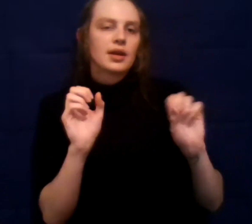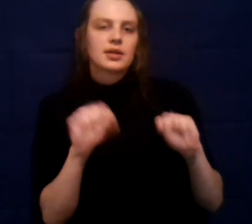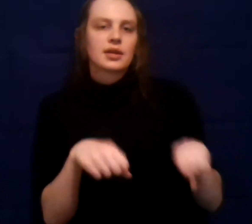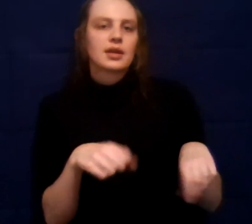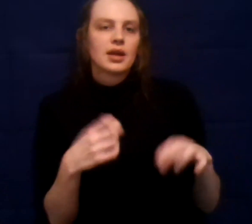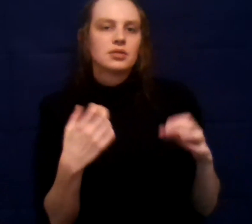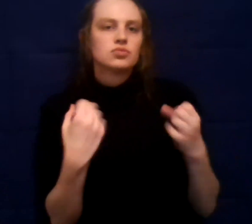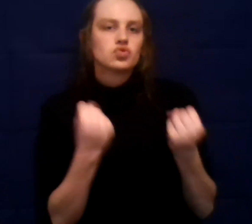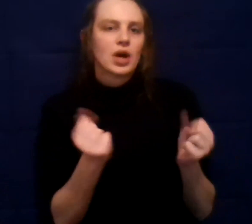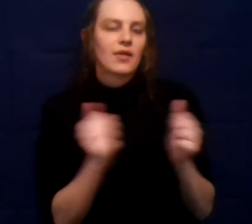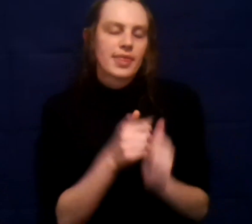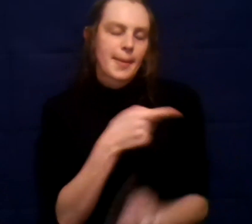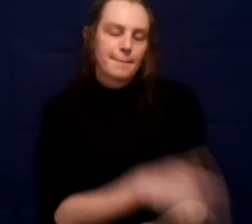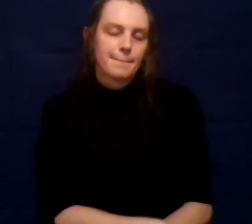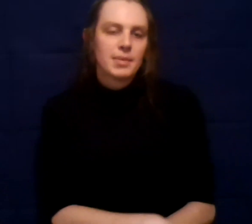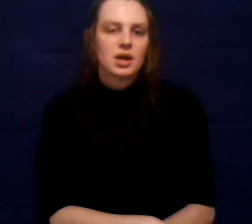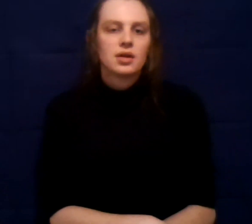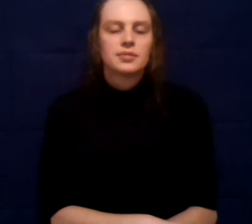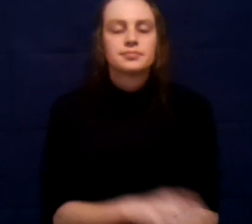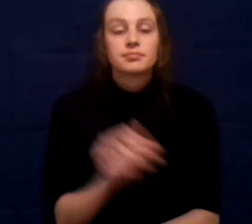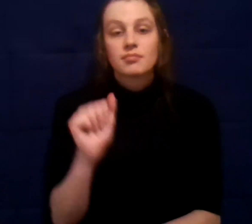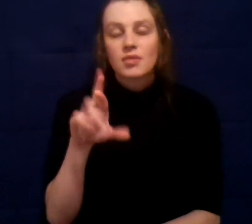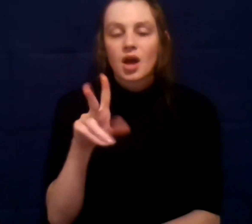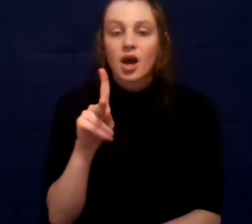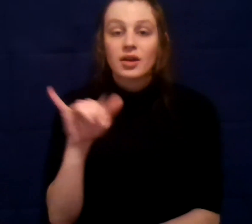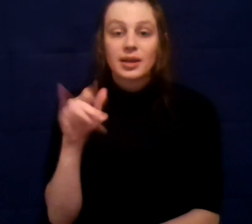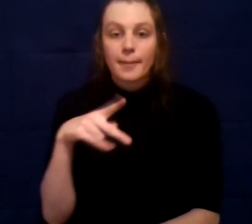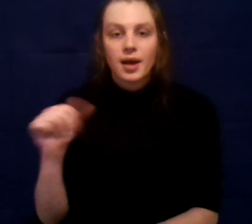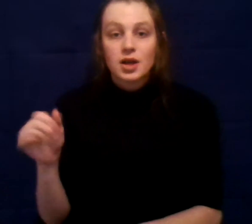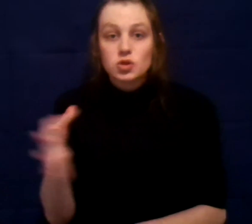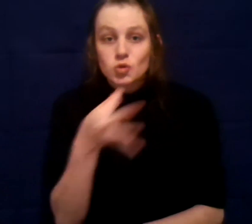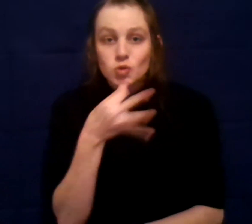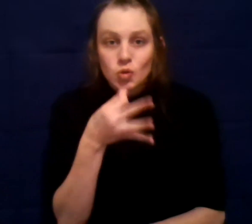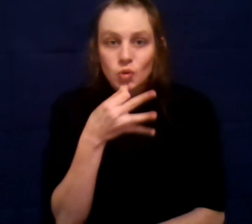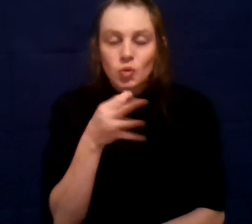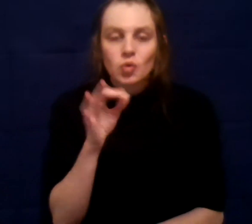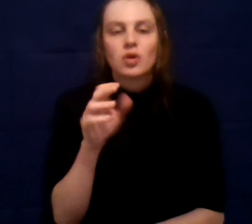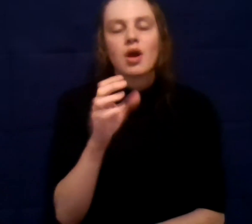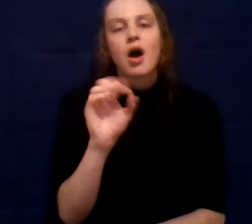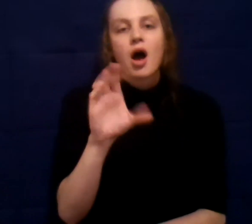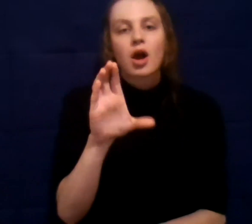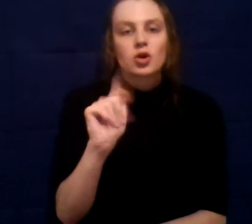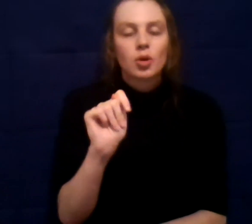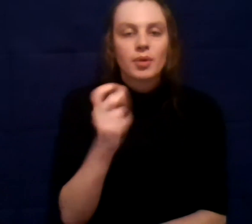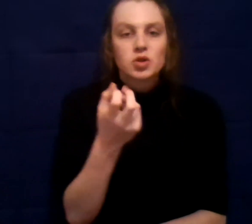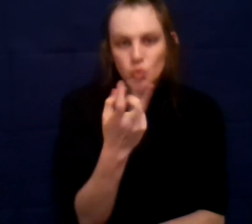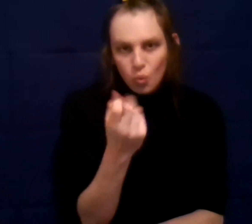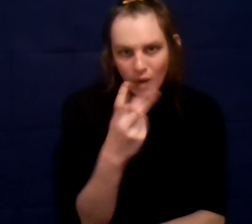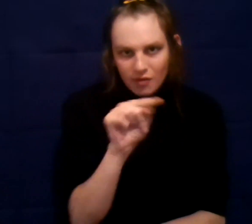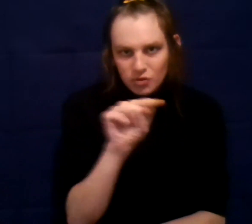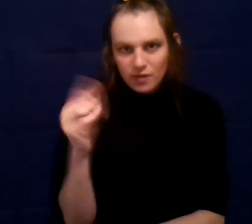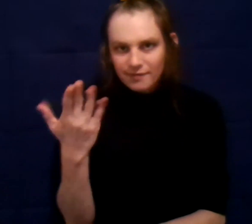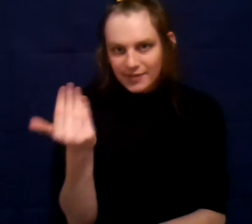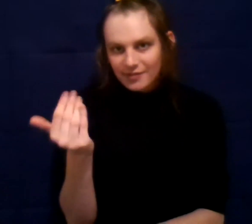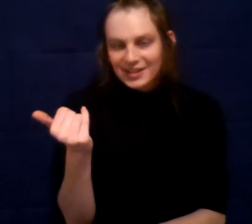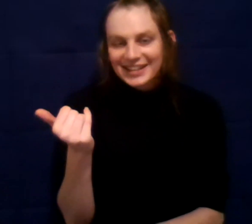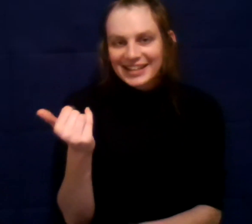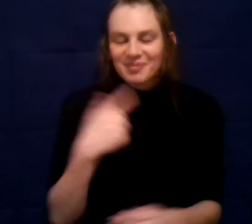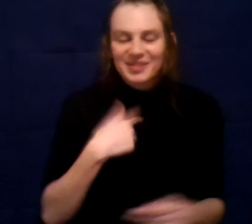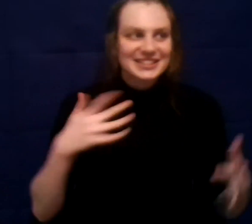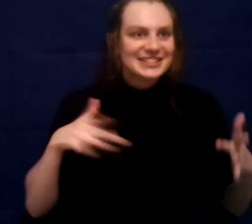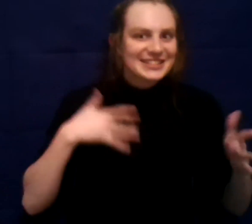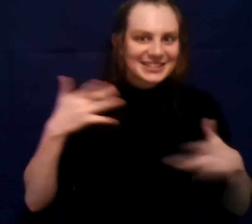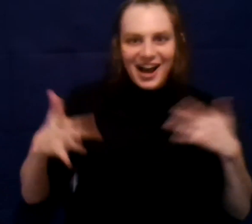like ARKYPAW's coming up second weekend of October, 12th through the 15th. Let's fucking get it. Like I'm